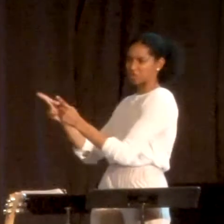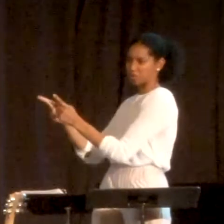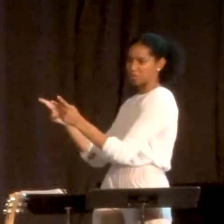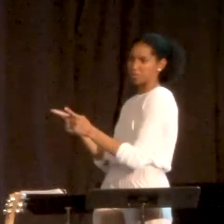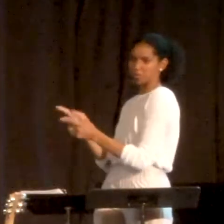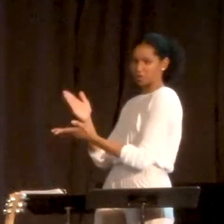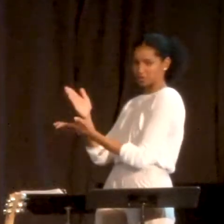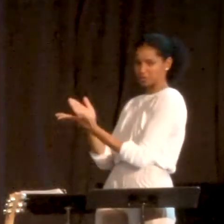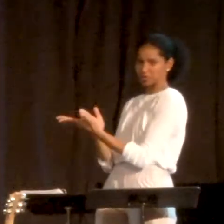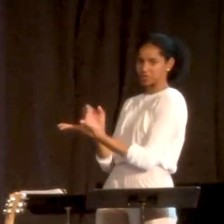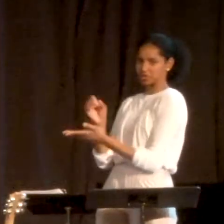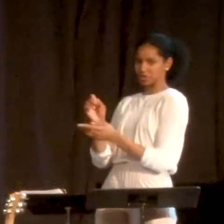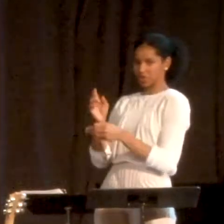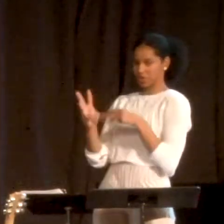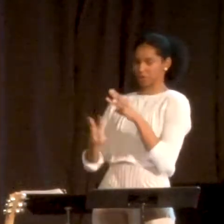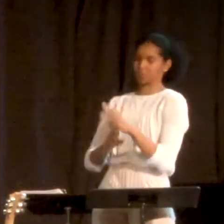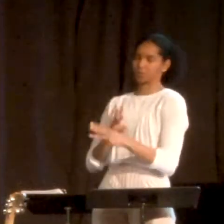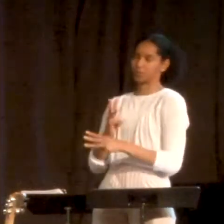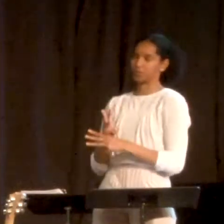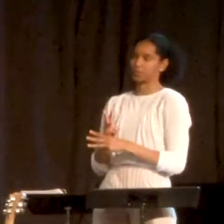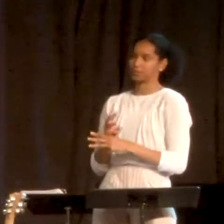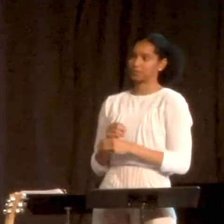in, say,